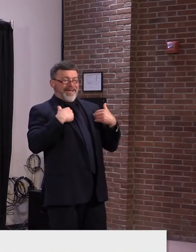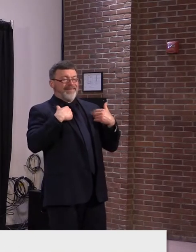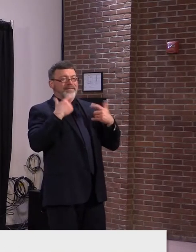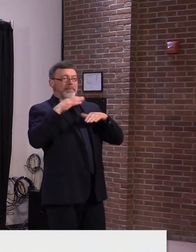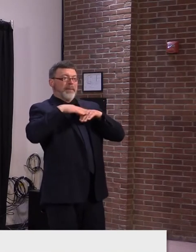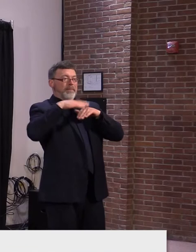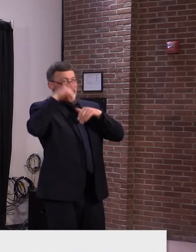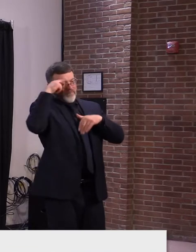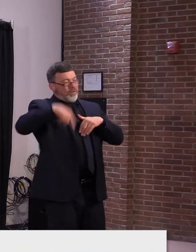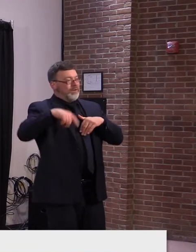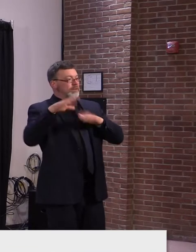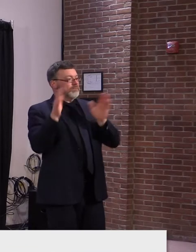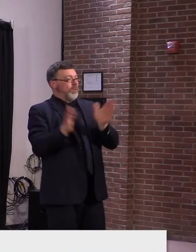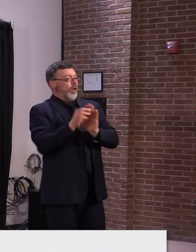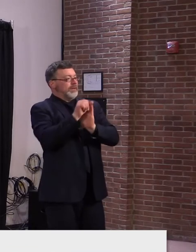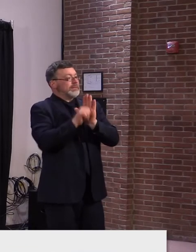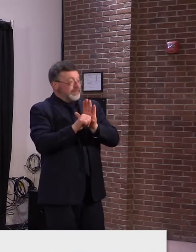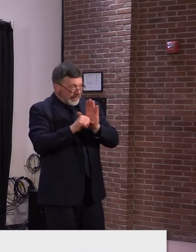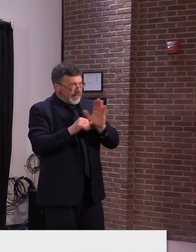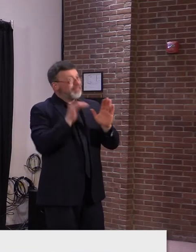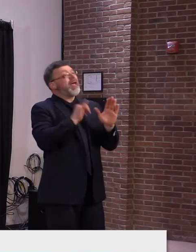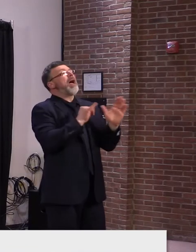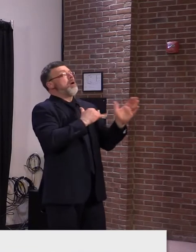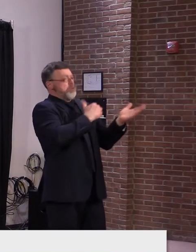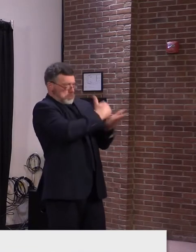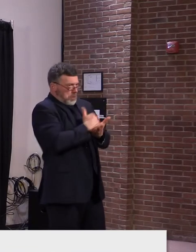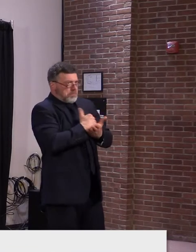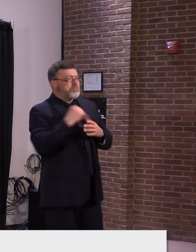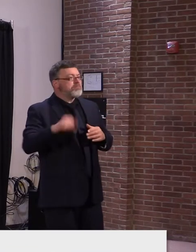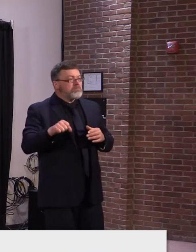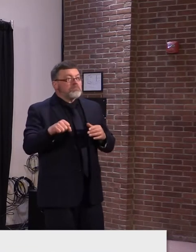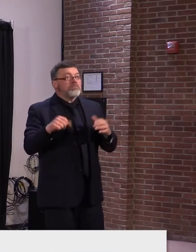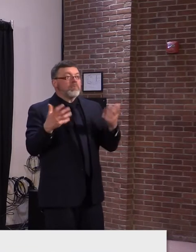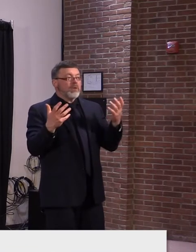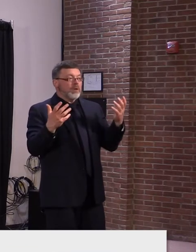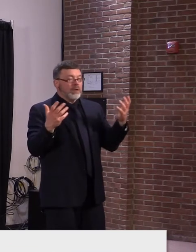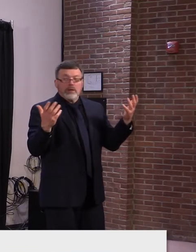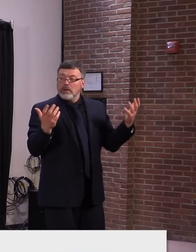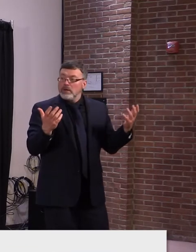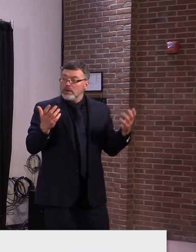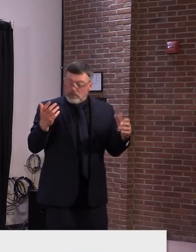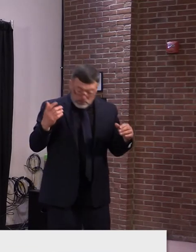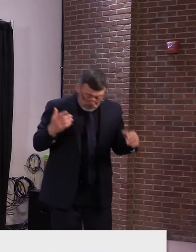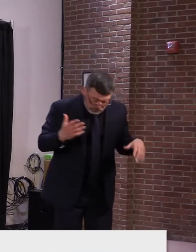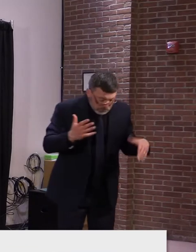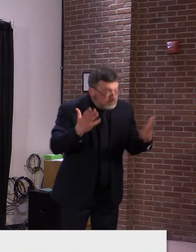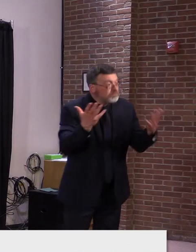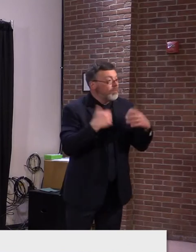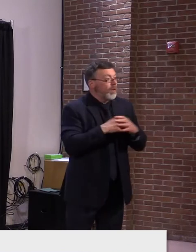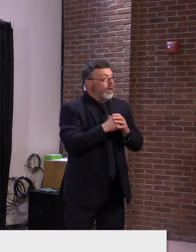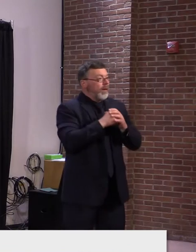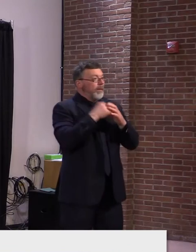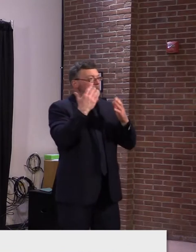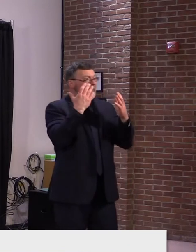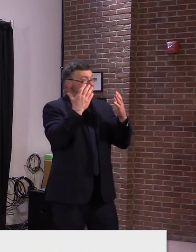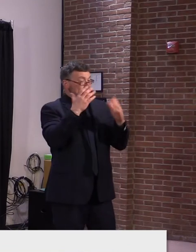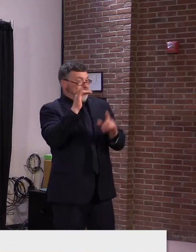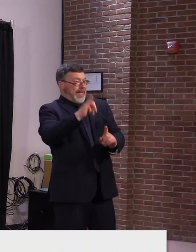money. So that may be, you know, part of the reasoning